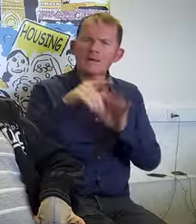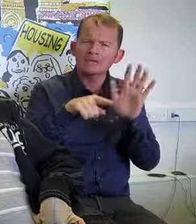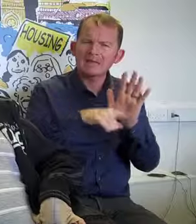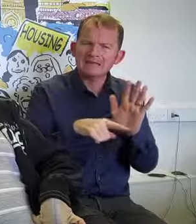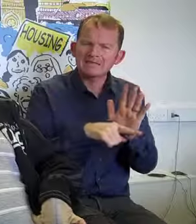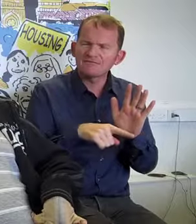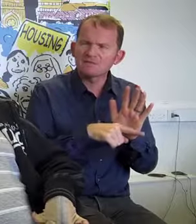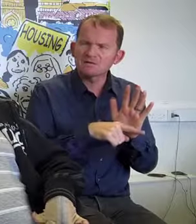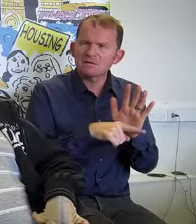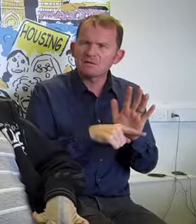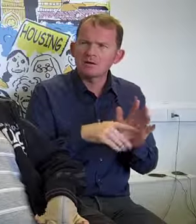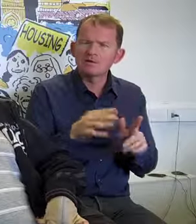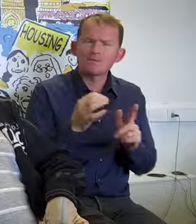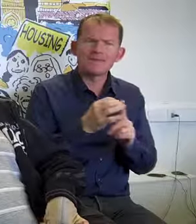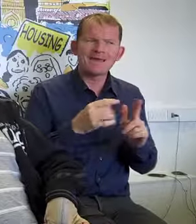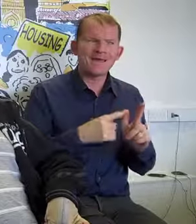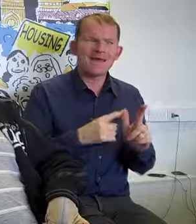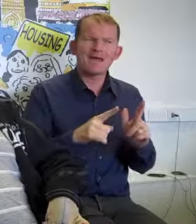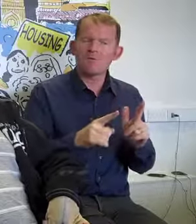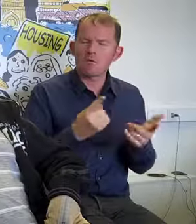of personal assistants?